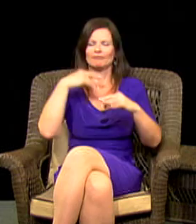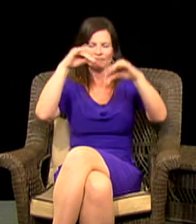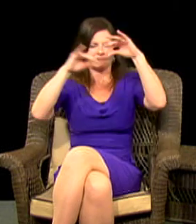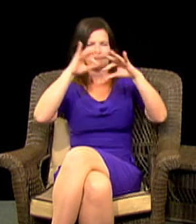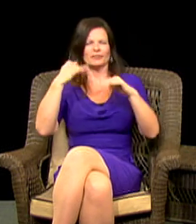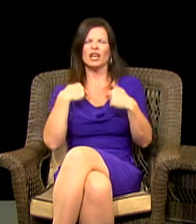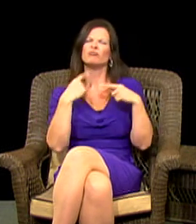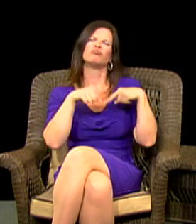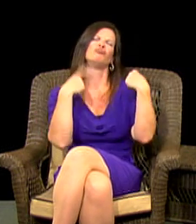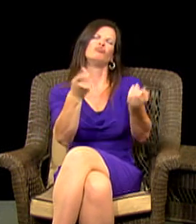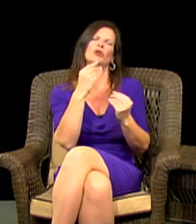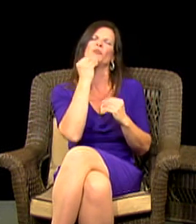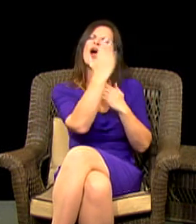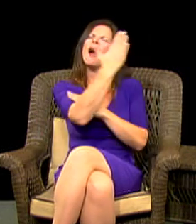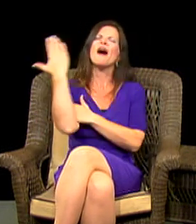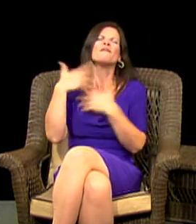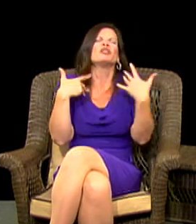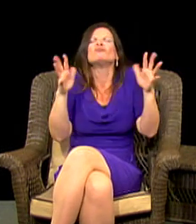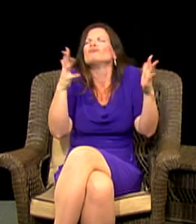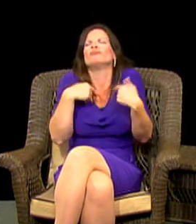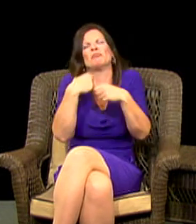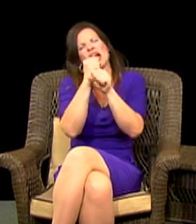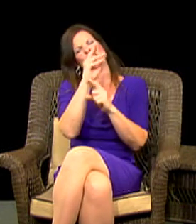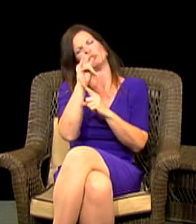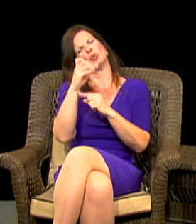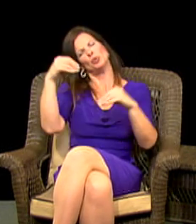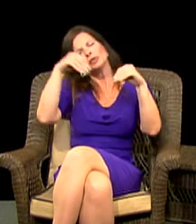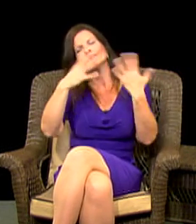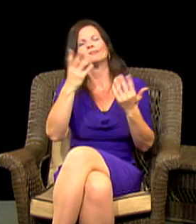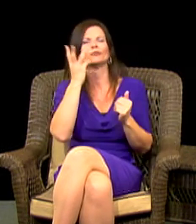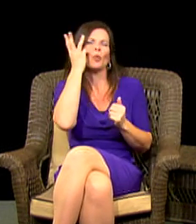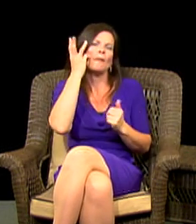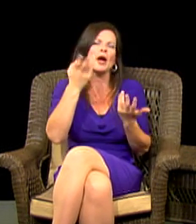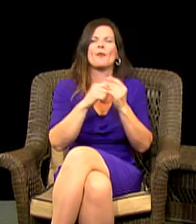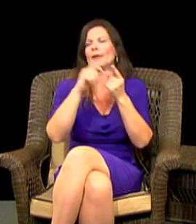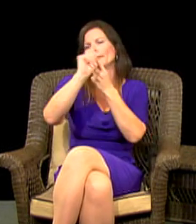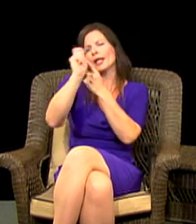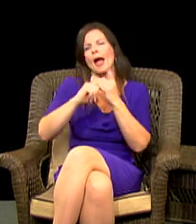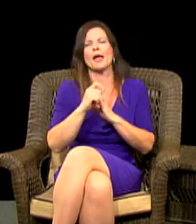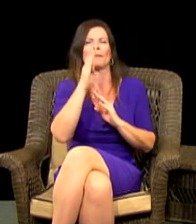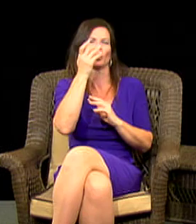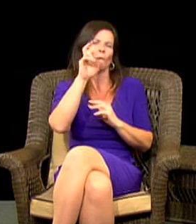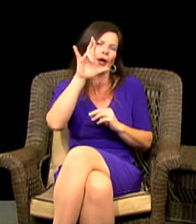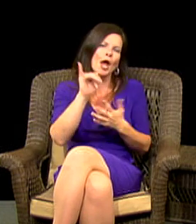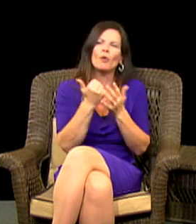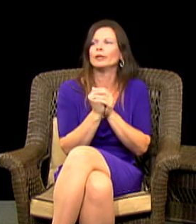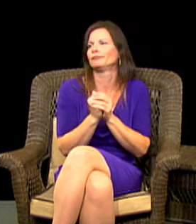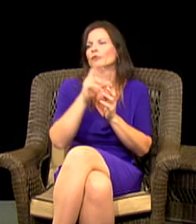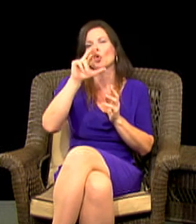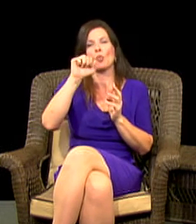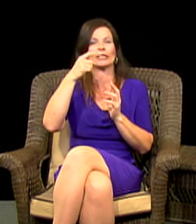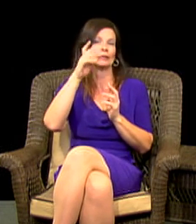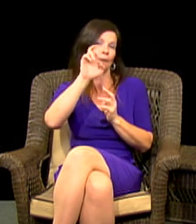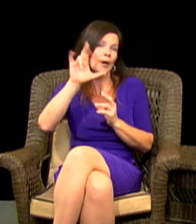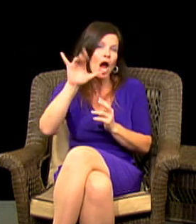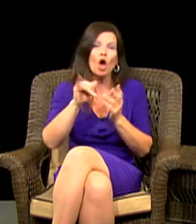which turned out to be quite delicious. I mean, I make smoothies every morning. I put strawberries and